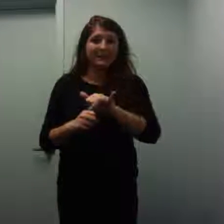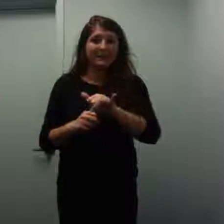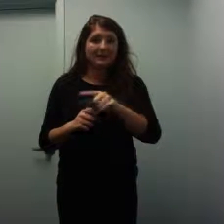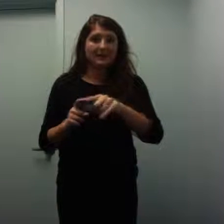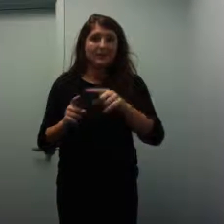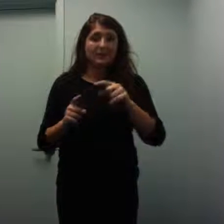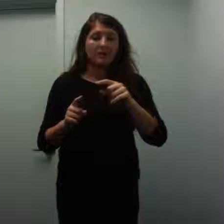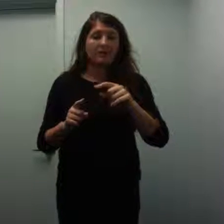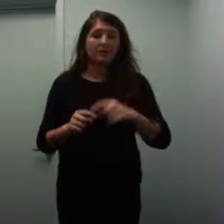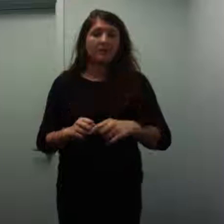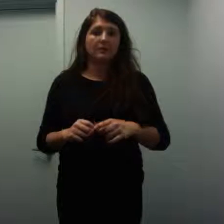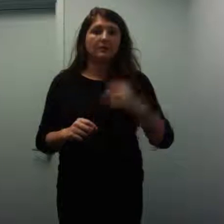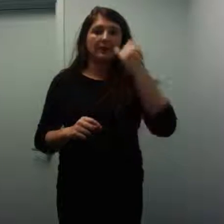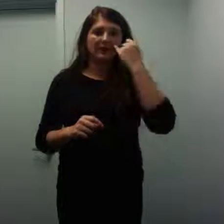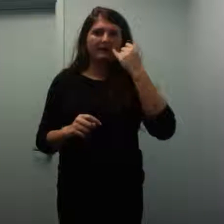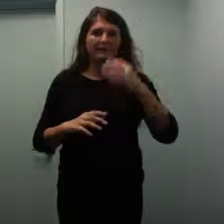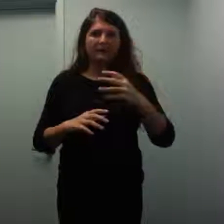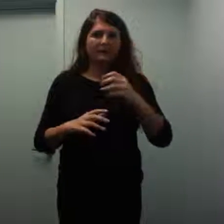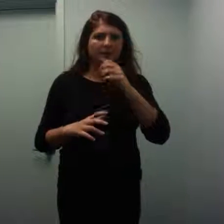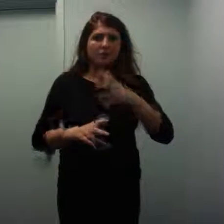saturated, what usually happens?